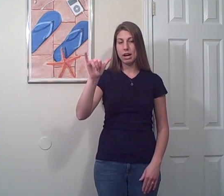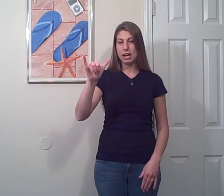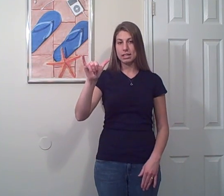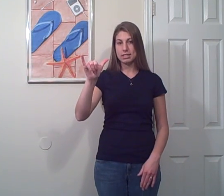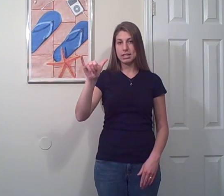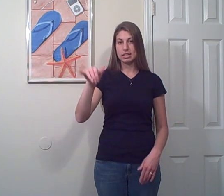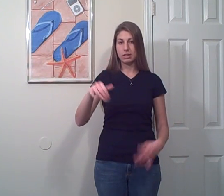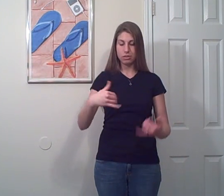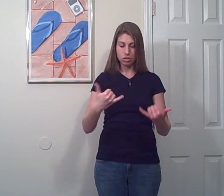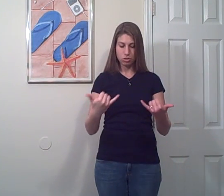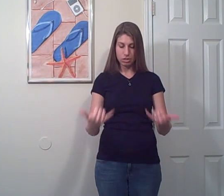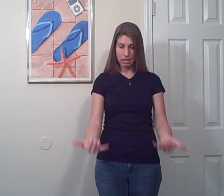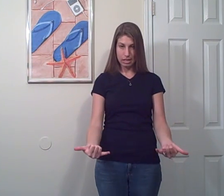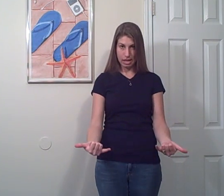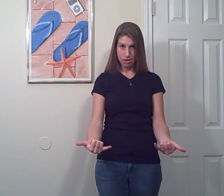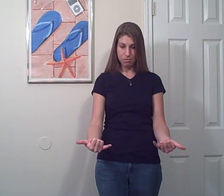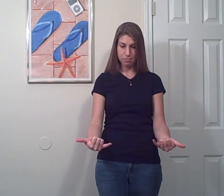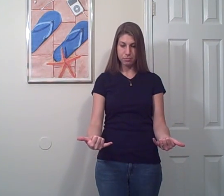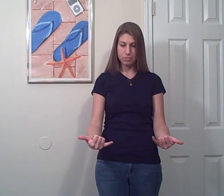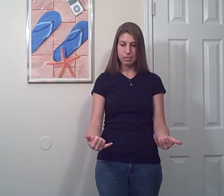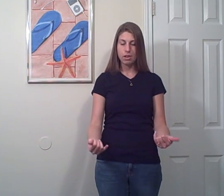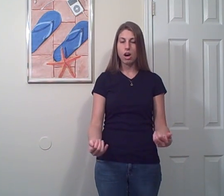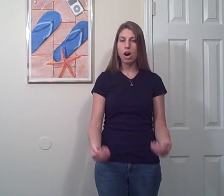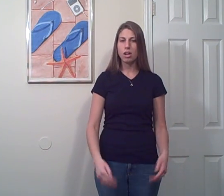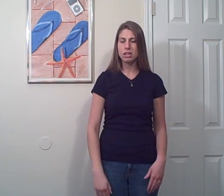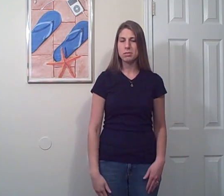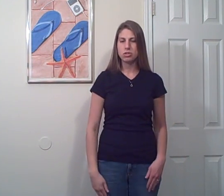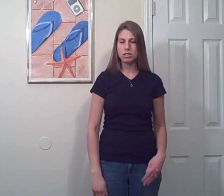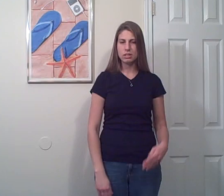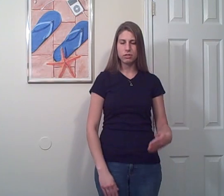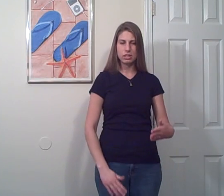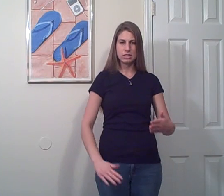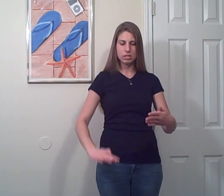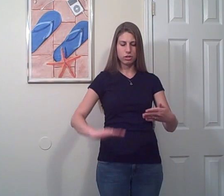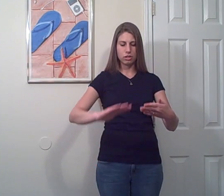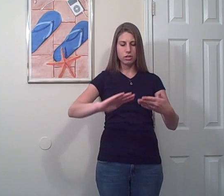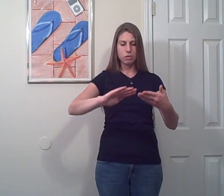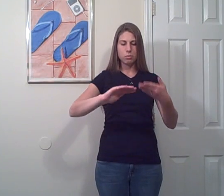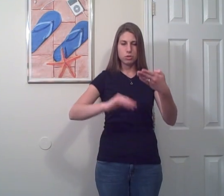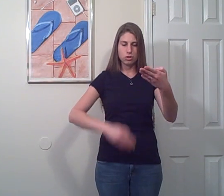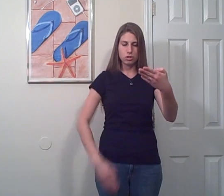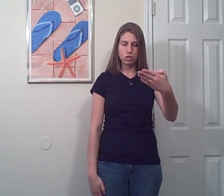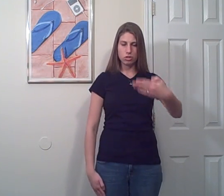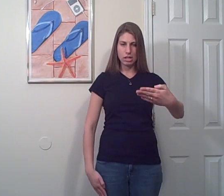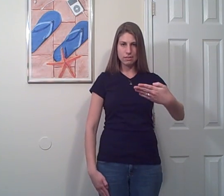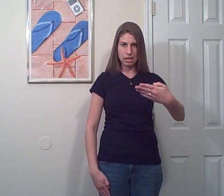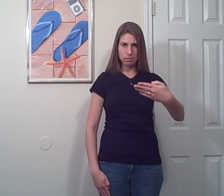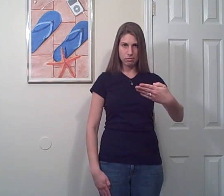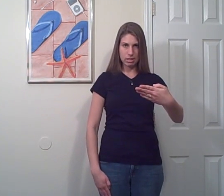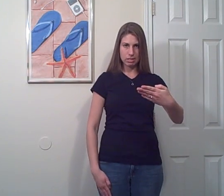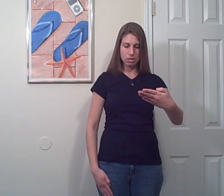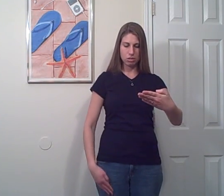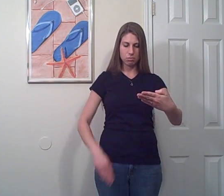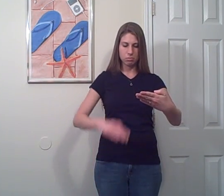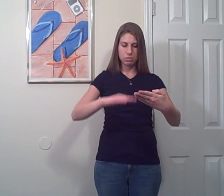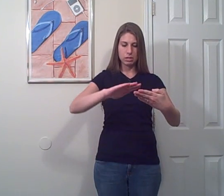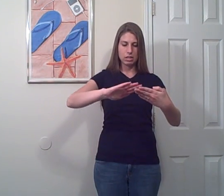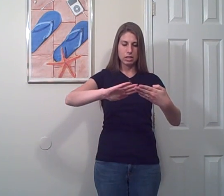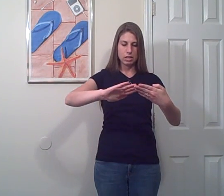Y in sign language, so you just say now. All can be tricky for kids to learn, but you just hold your left hand facing you